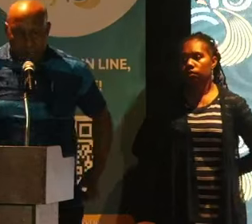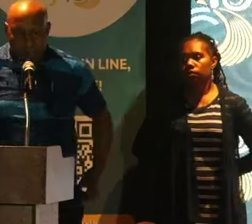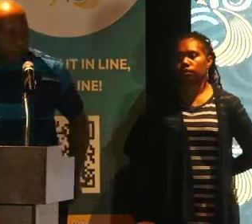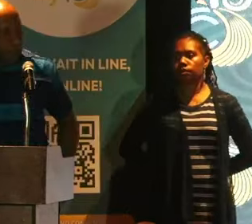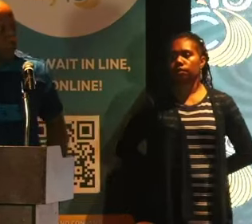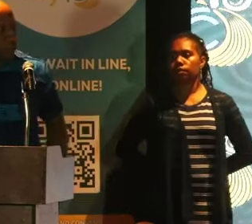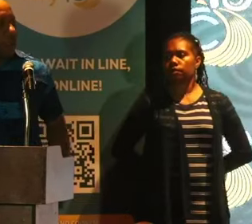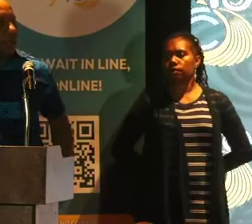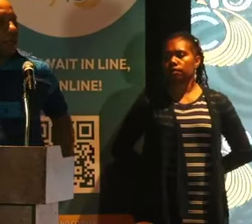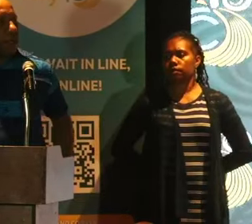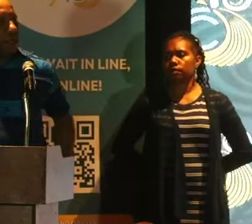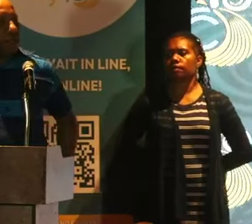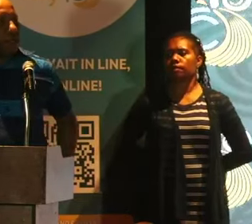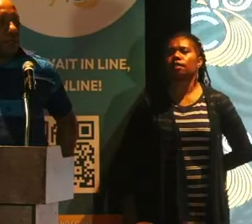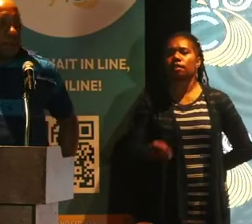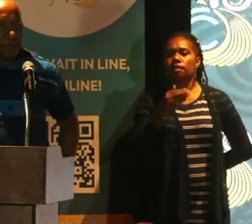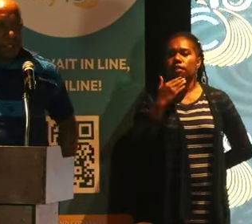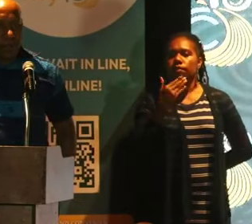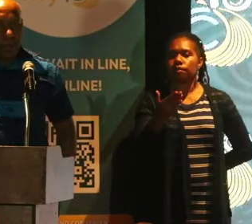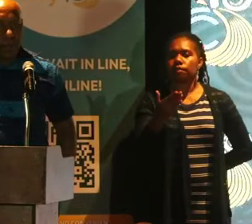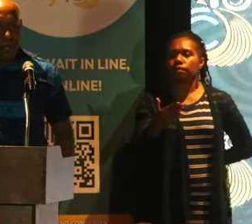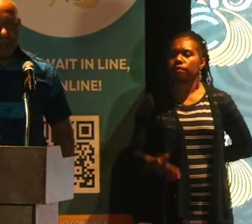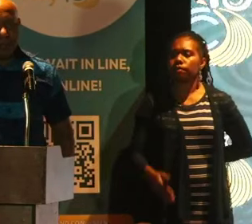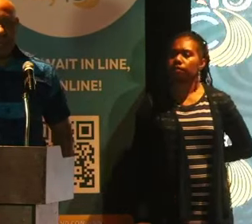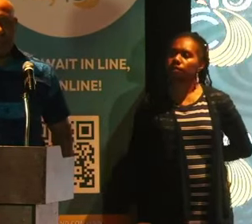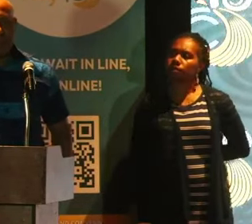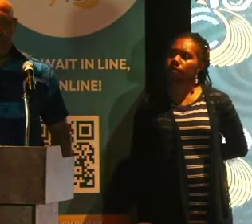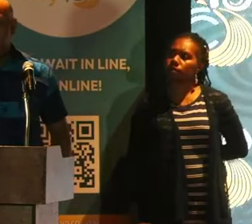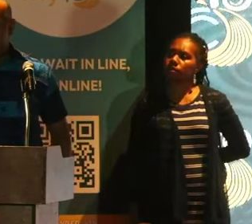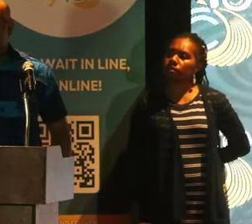Thank you, Chair. My name is Willie Rea.